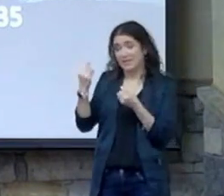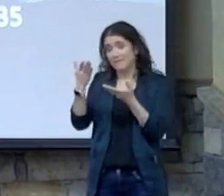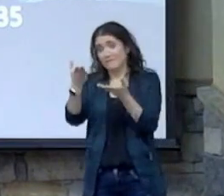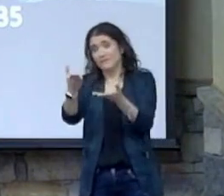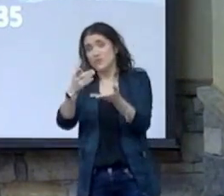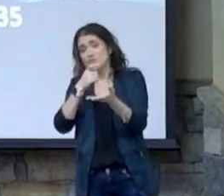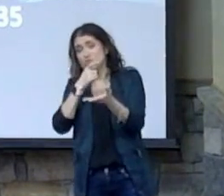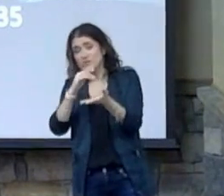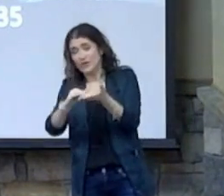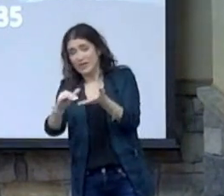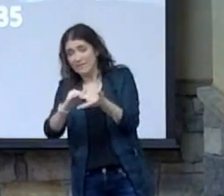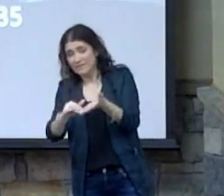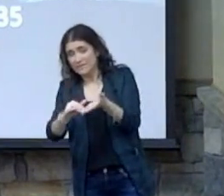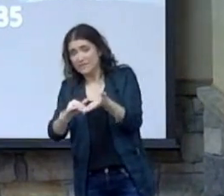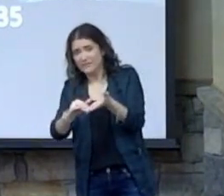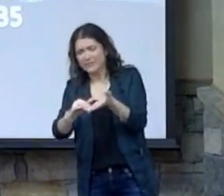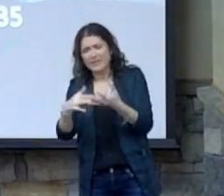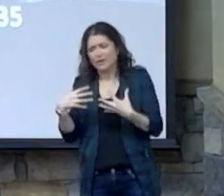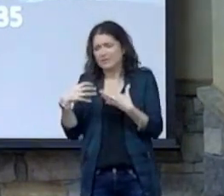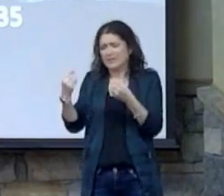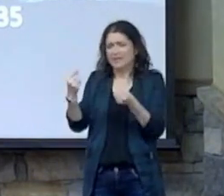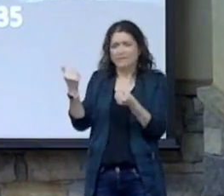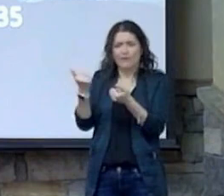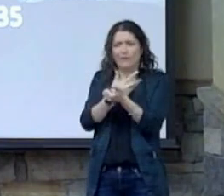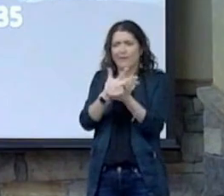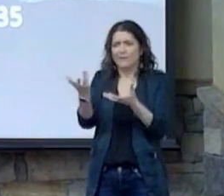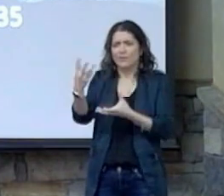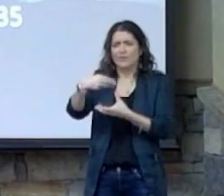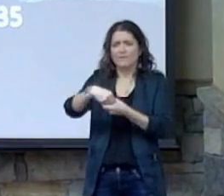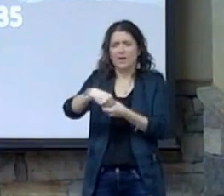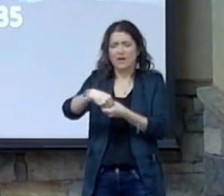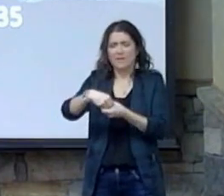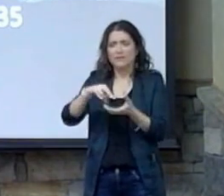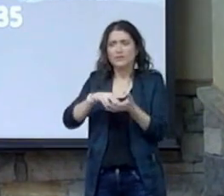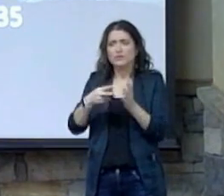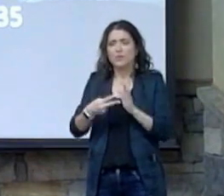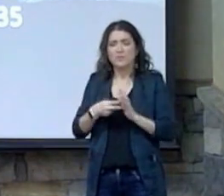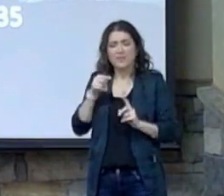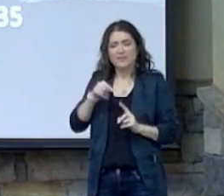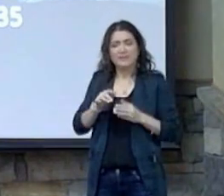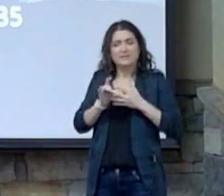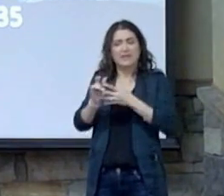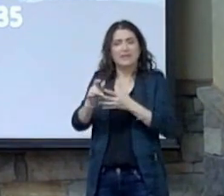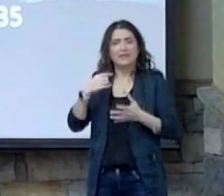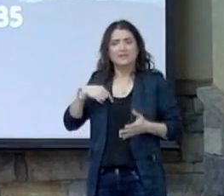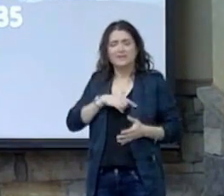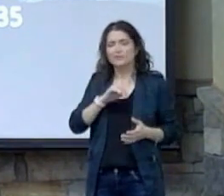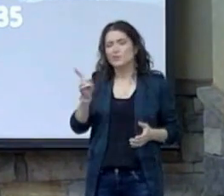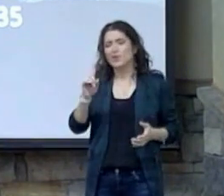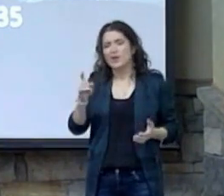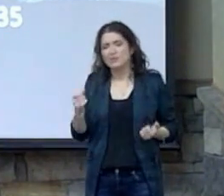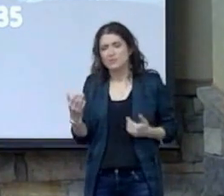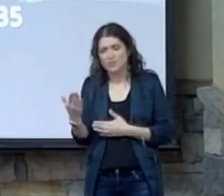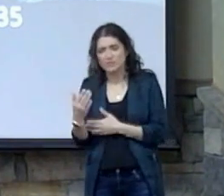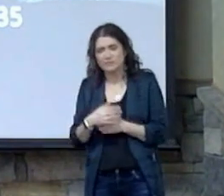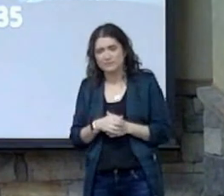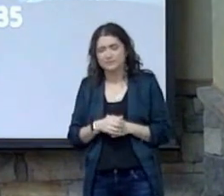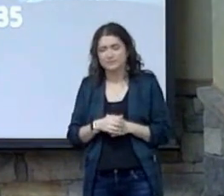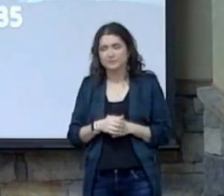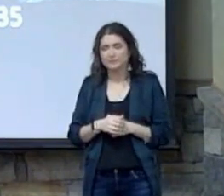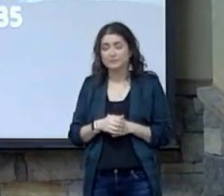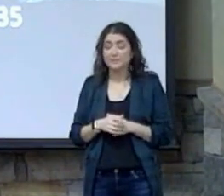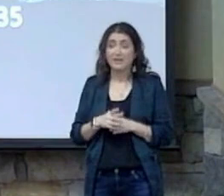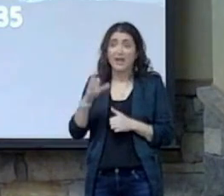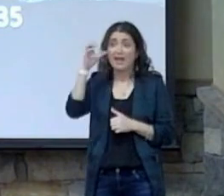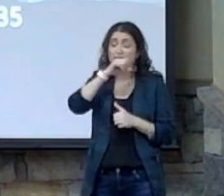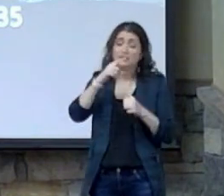forgiving. There's healing for everybody involved. So where does all of this leave us this morning? I guess the first